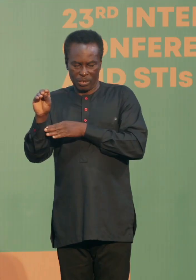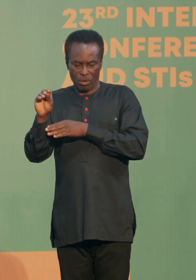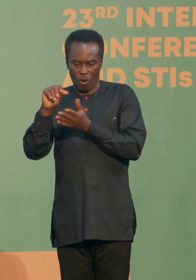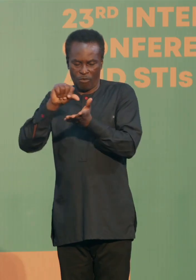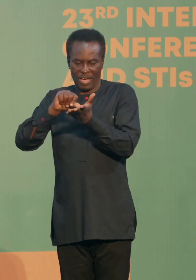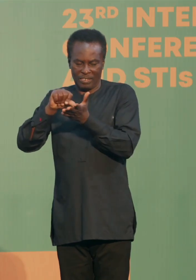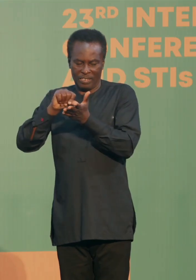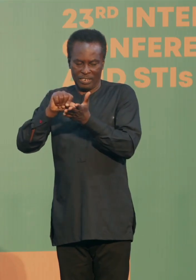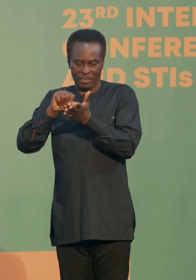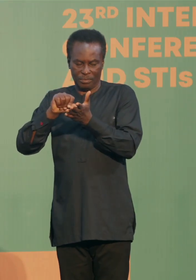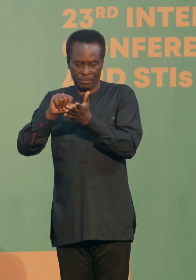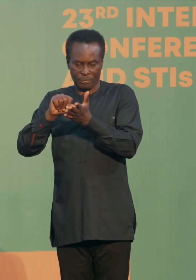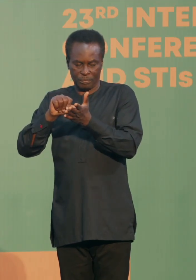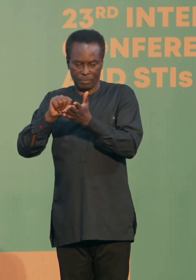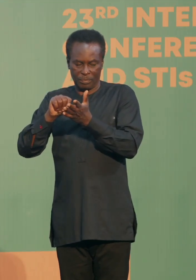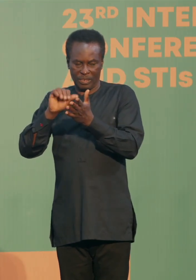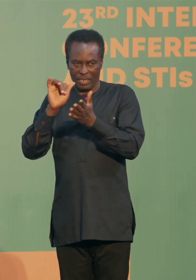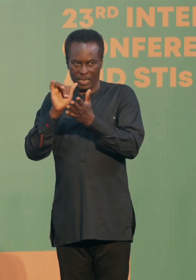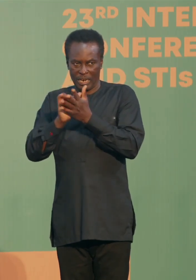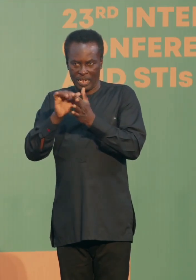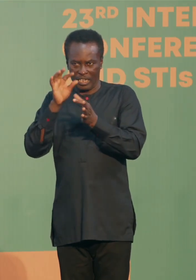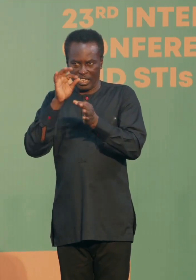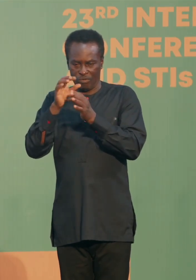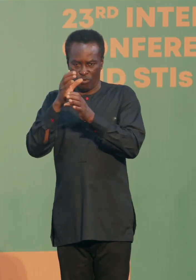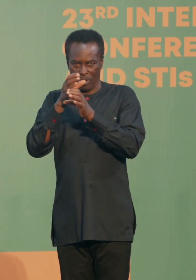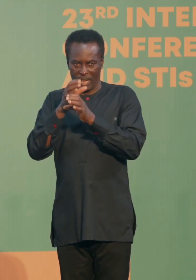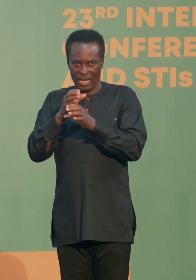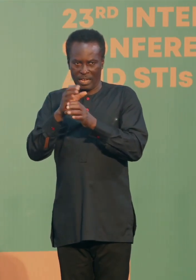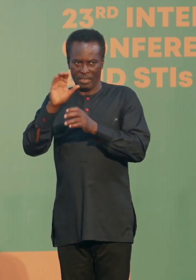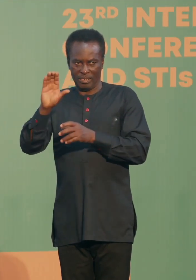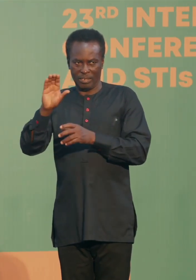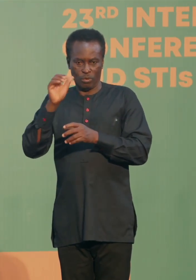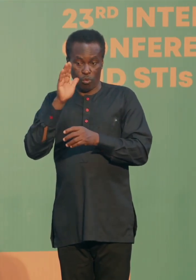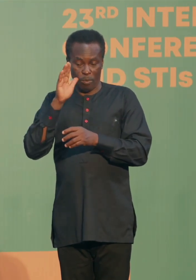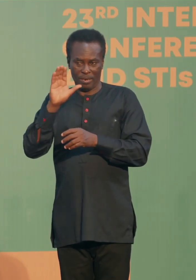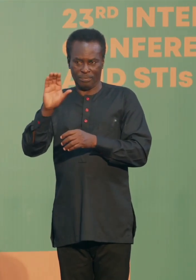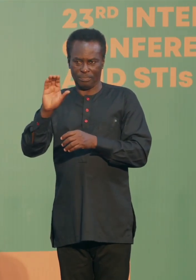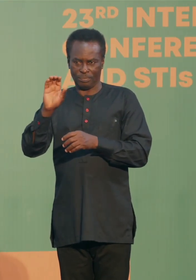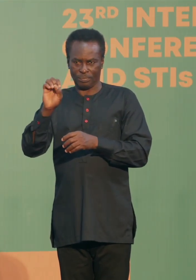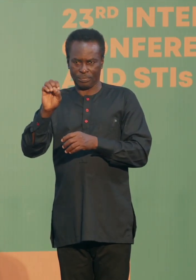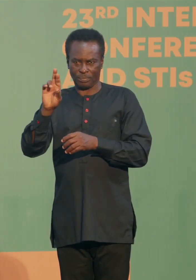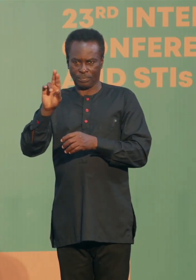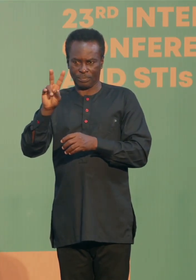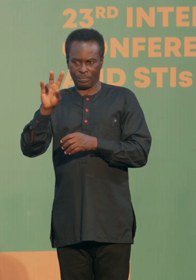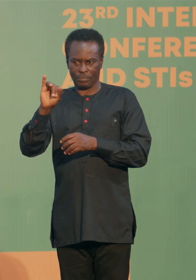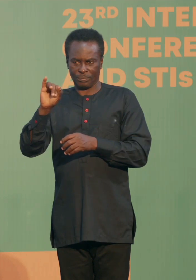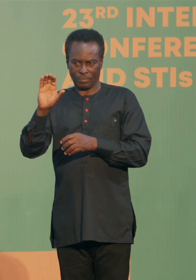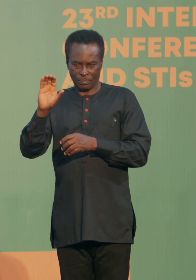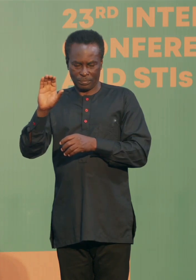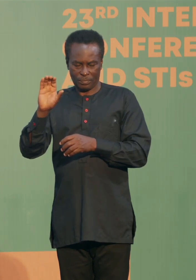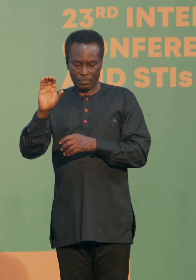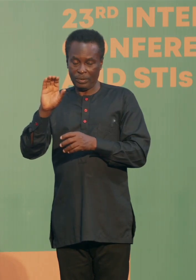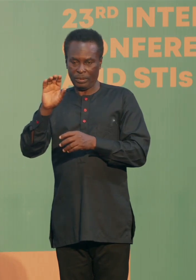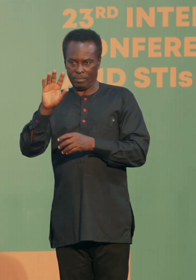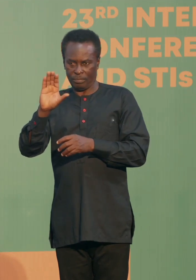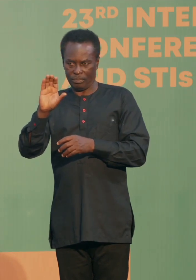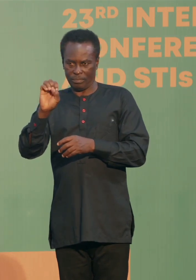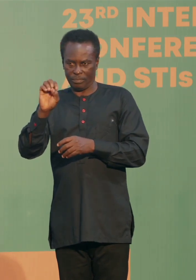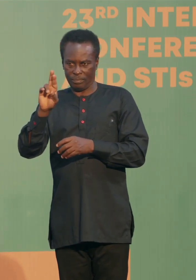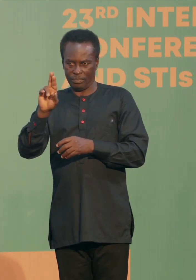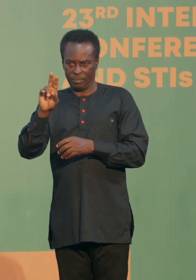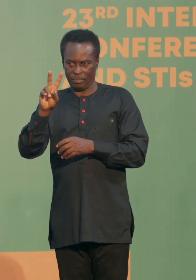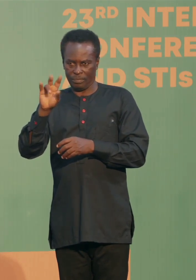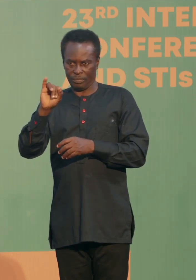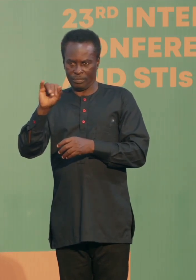white. And if you treat that cervix with cryotherapy, the woman won't develop cervical cancer. So this